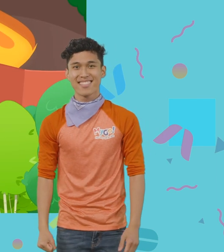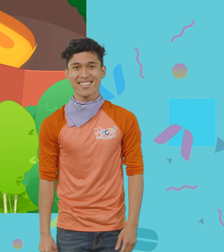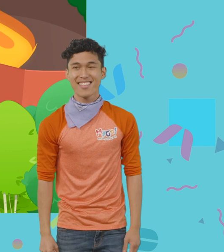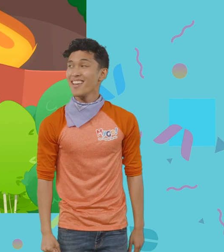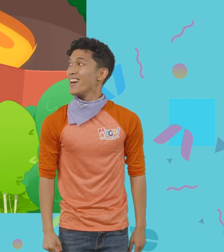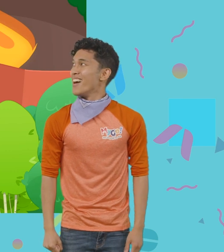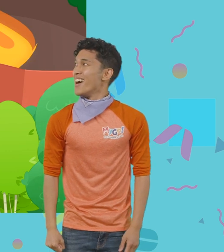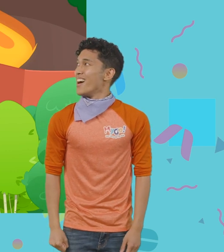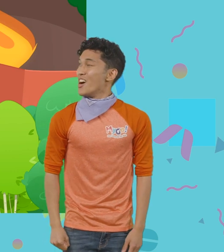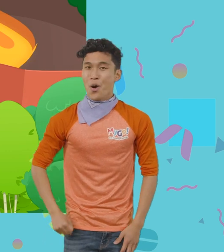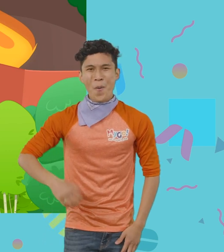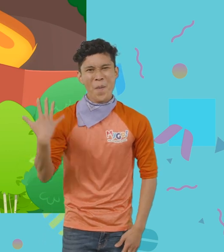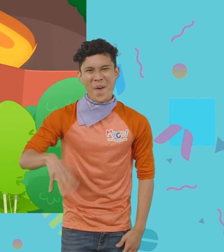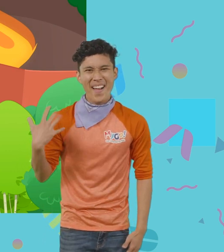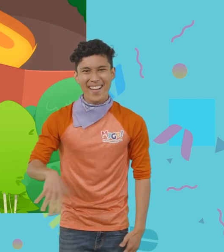Wow!